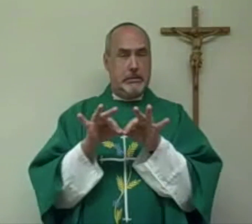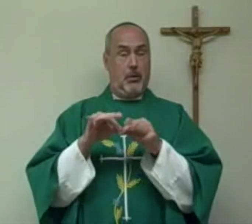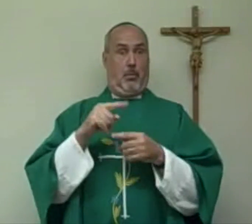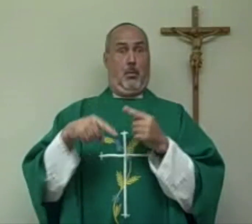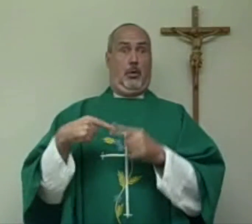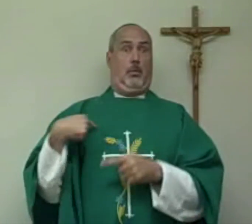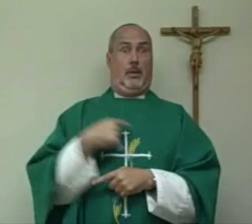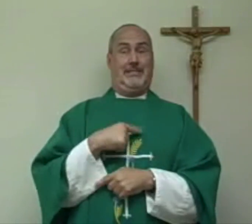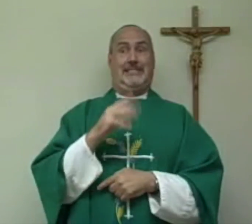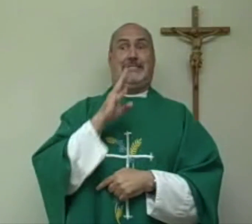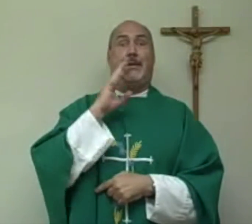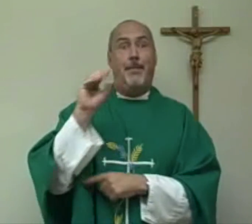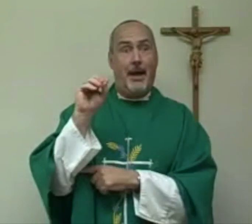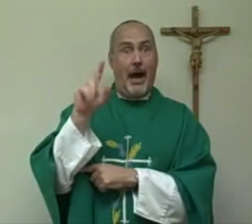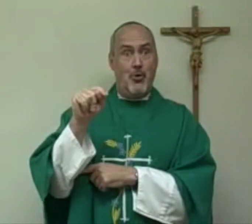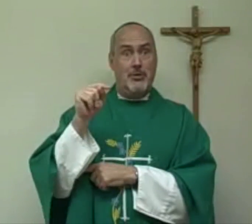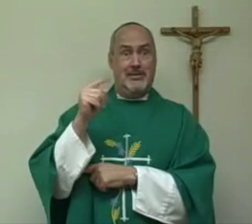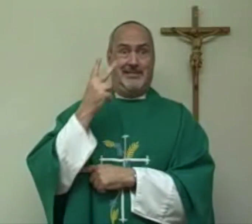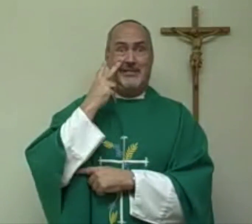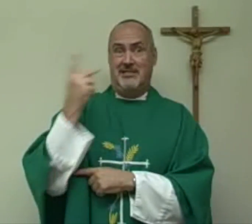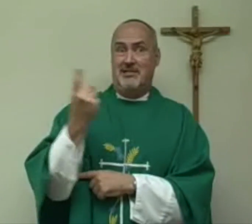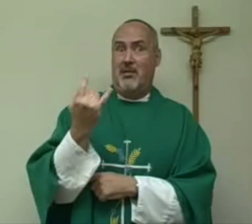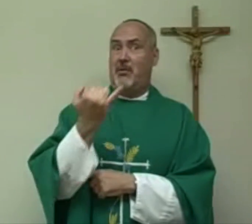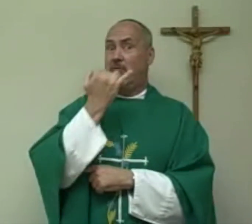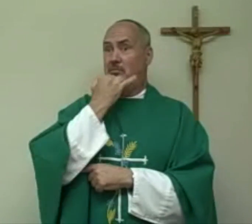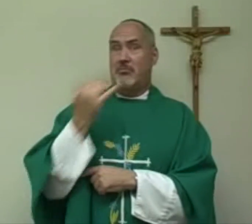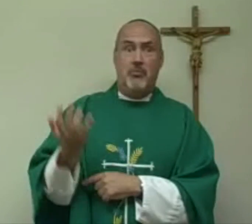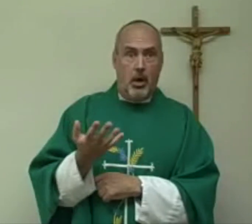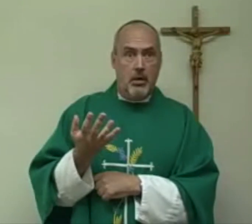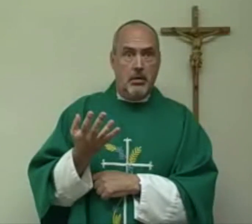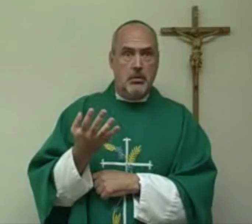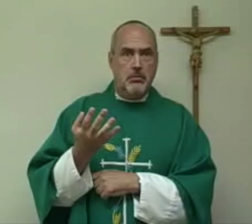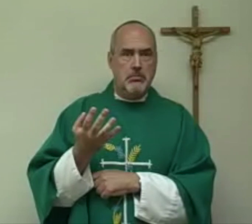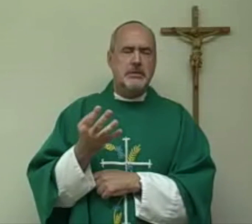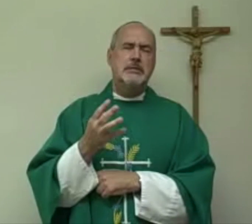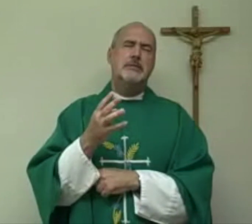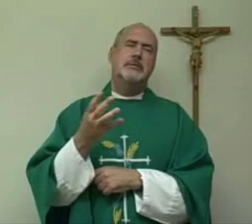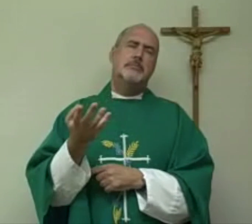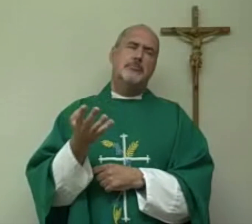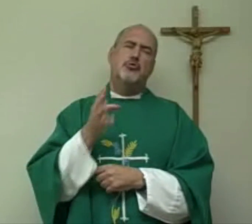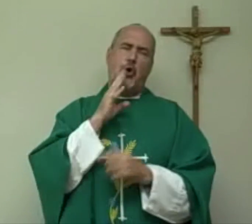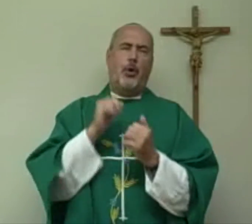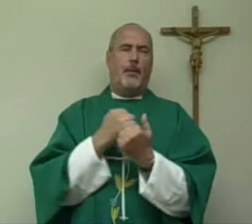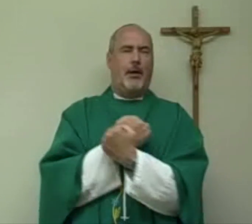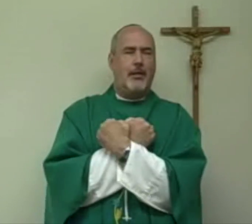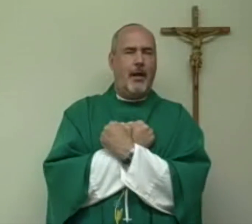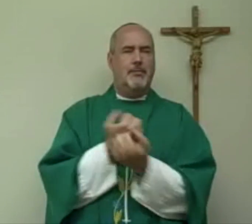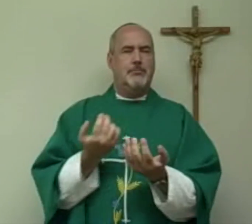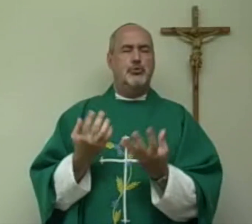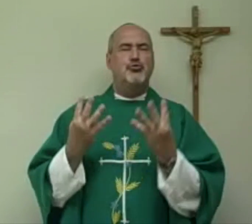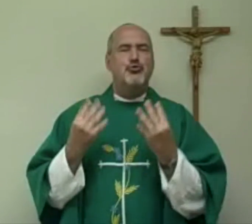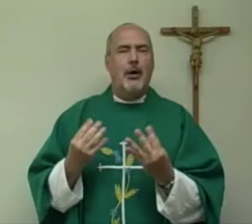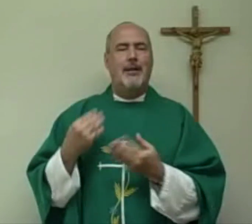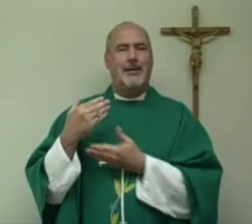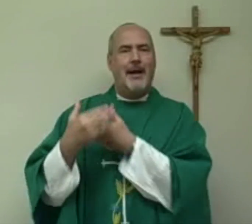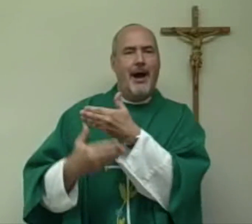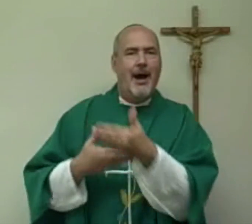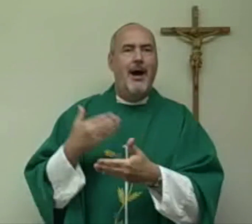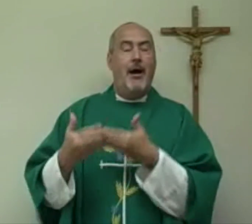love. And that it's important when we speak out if we see something wrong, that we need to talk